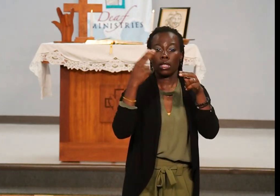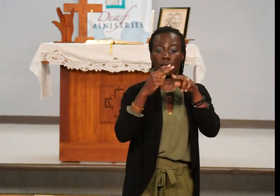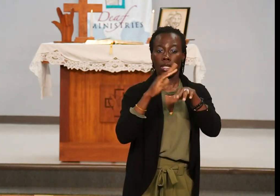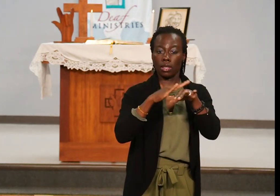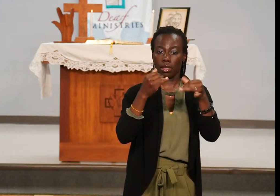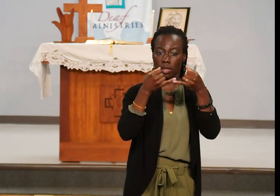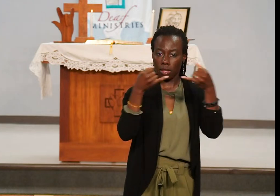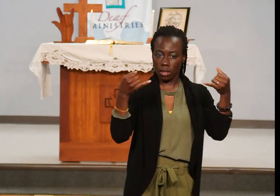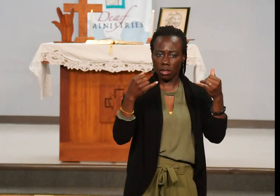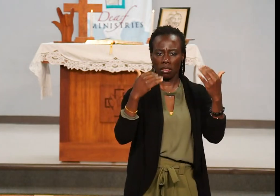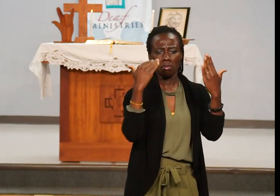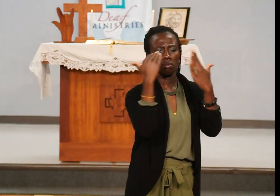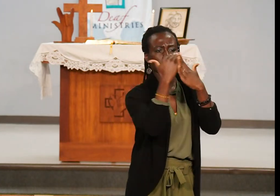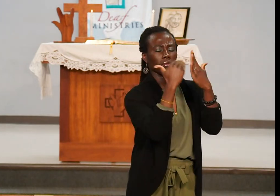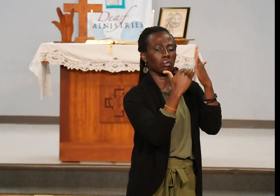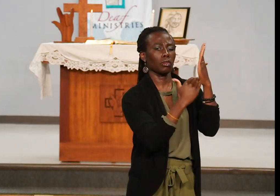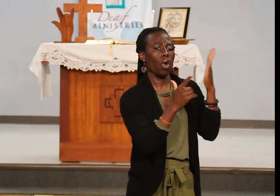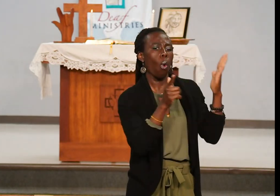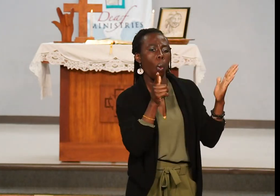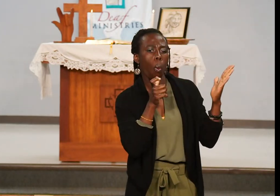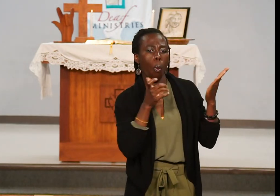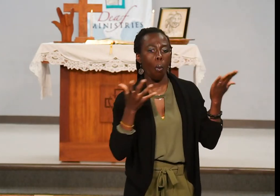from North Carolina was with us,